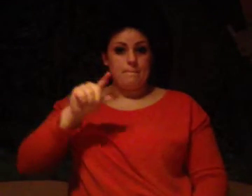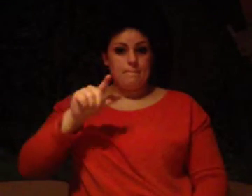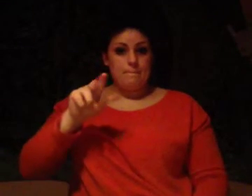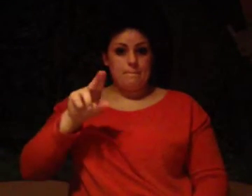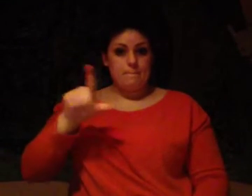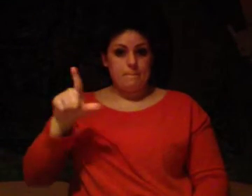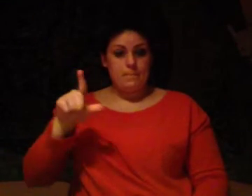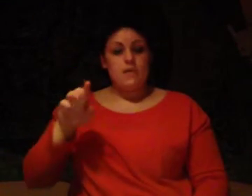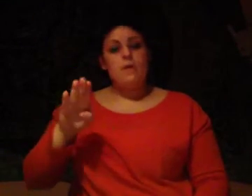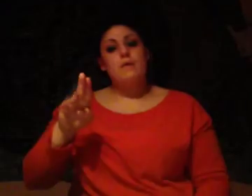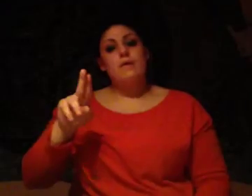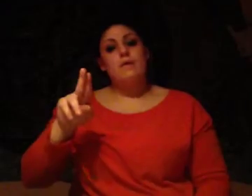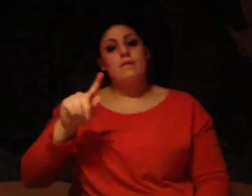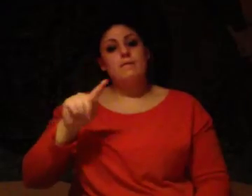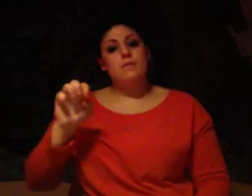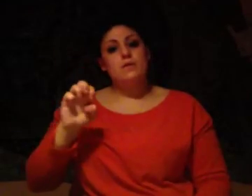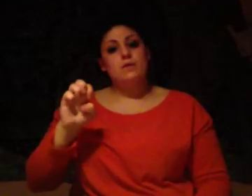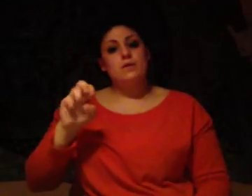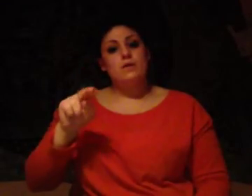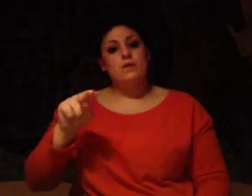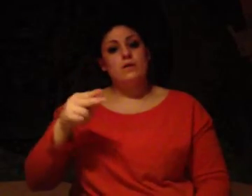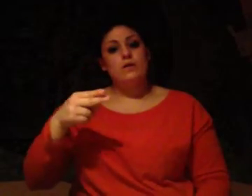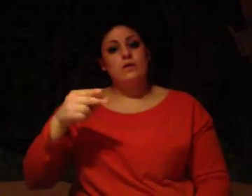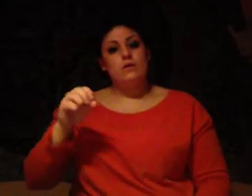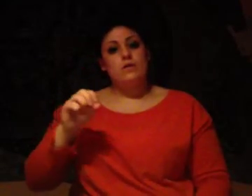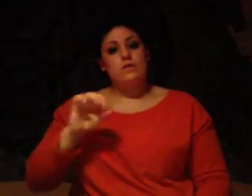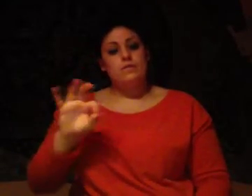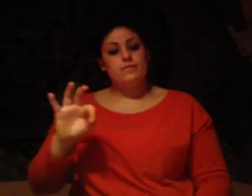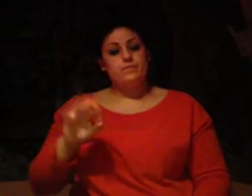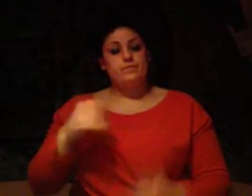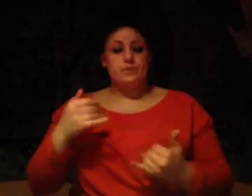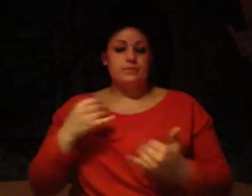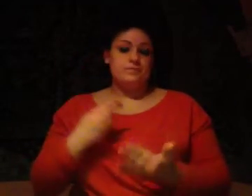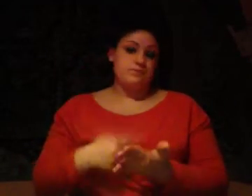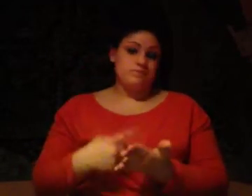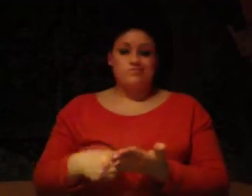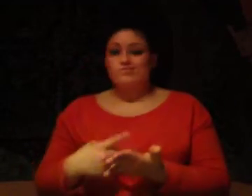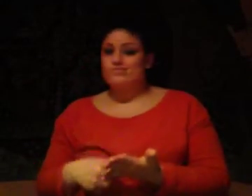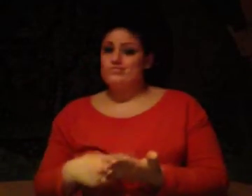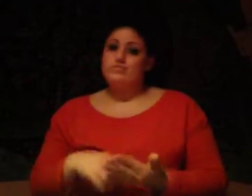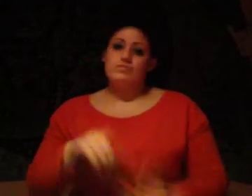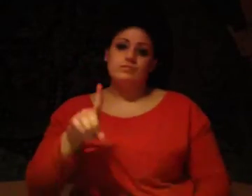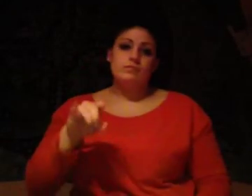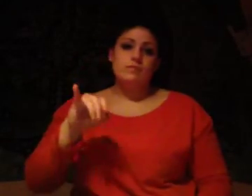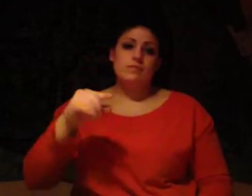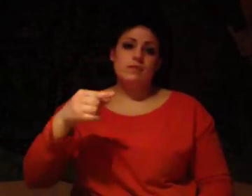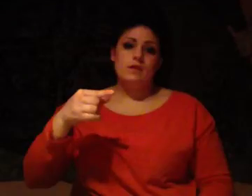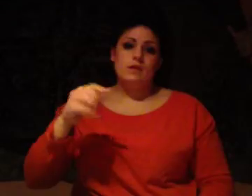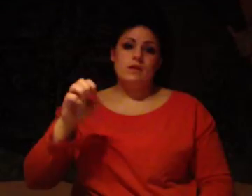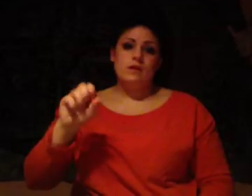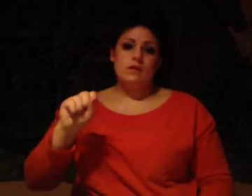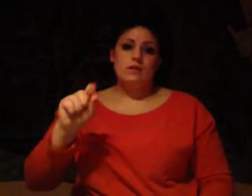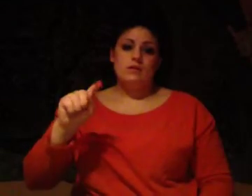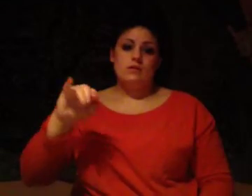is Paul Butenhoff. I'm from the College of St. Catherine's. Today I'm going to talk to you about selected topics concerning the digestive system. The